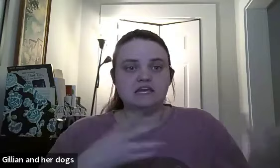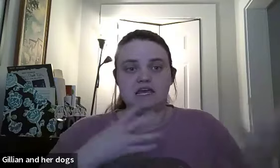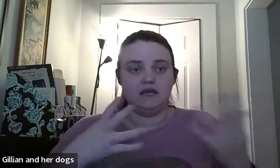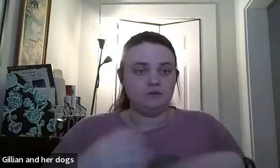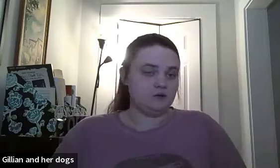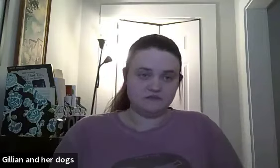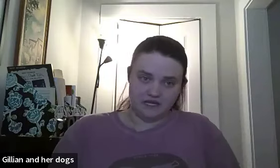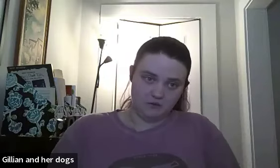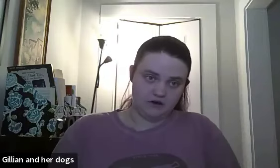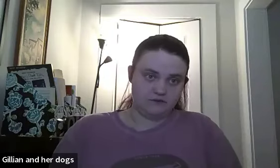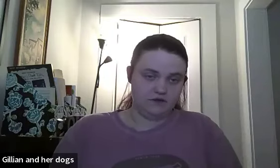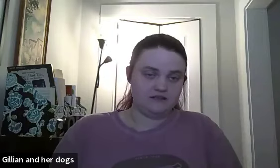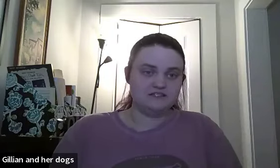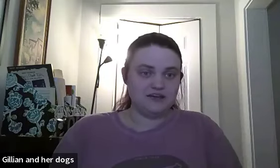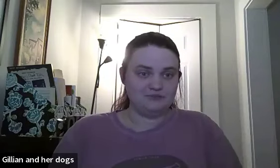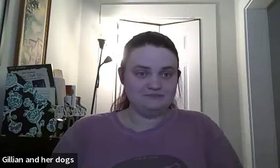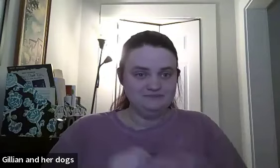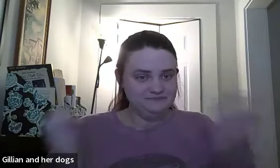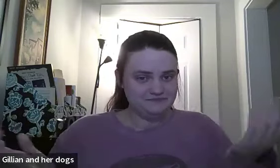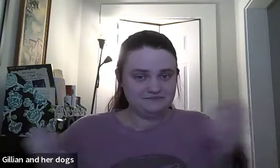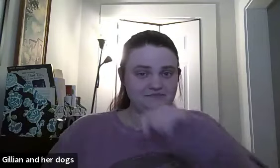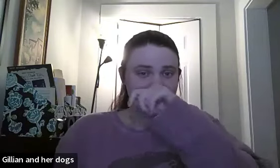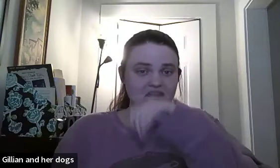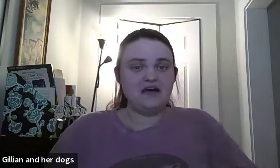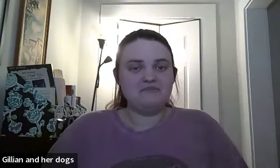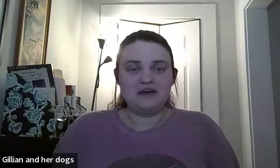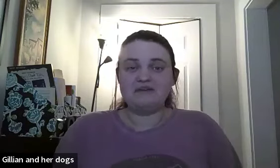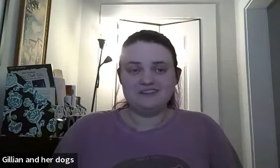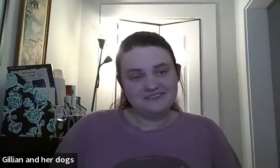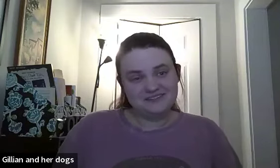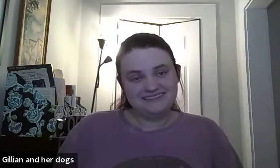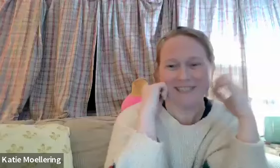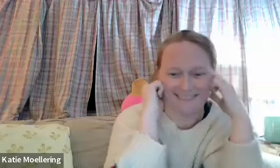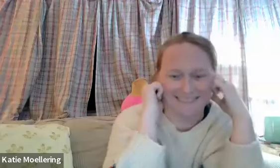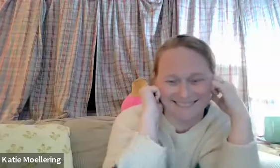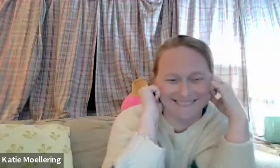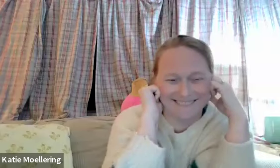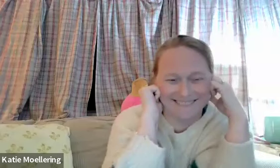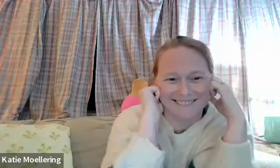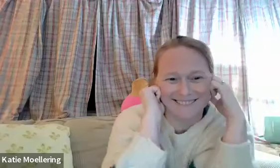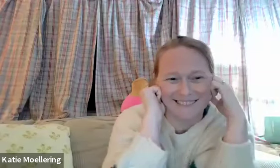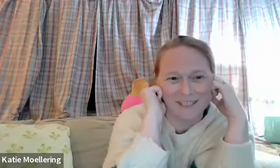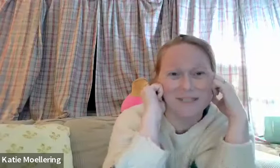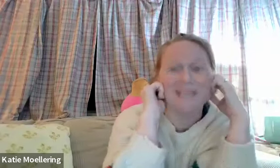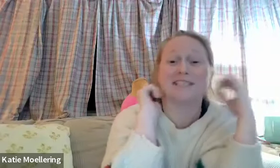class, and we can always make it work for you guys. So, but I We'd love to really, see you again. yes, So but I stay in